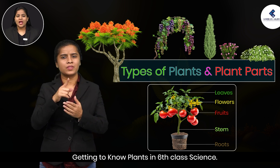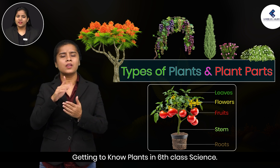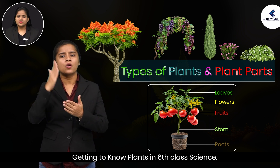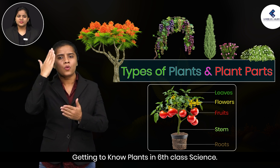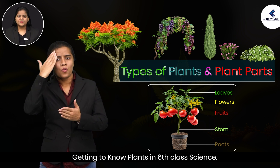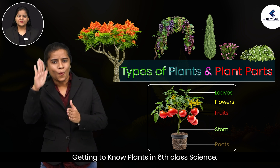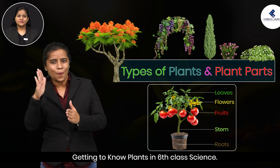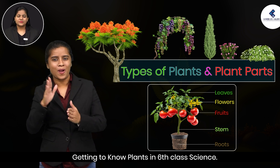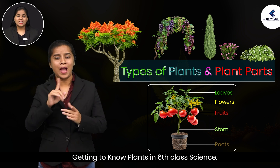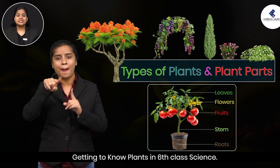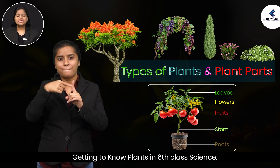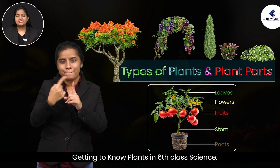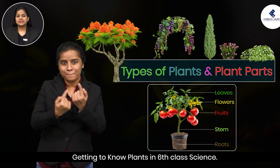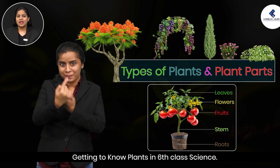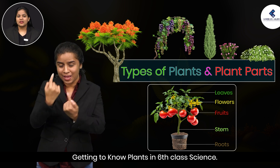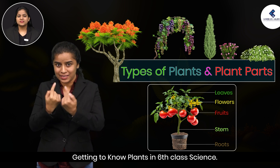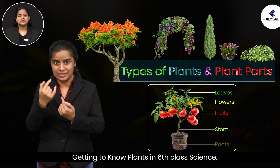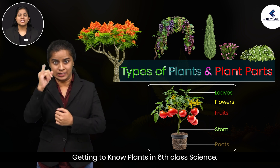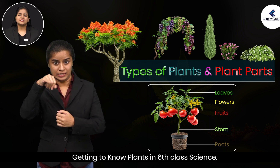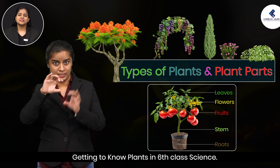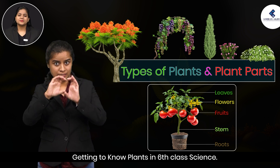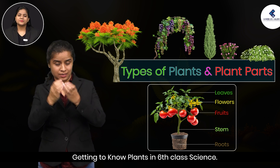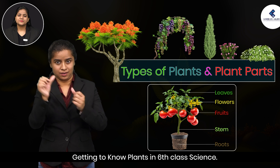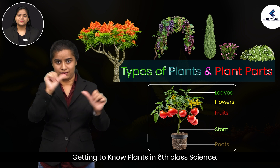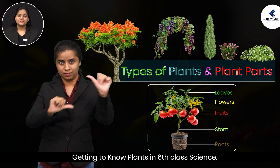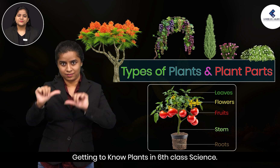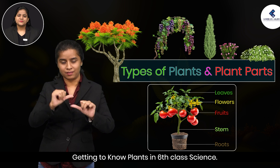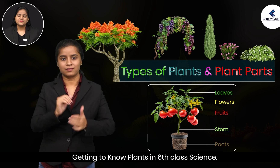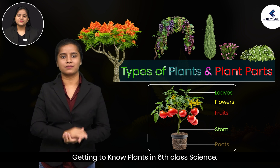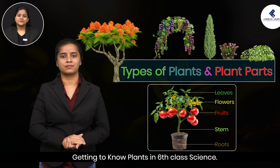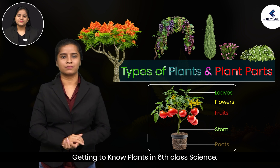Know Plants in 6th class Science.